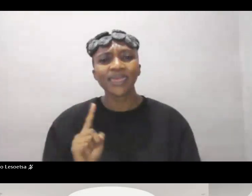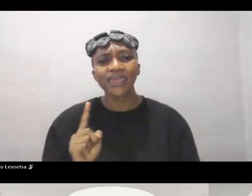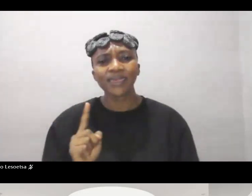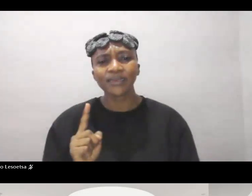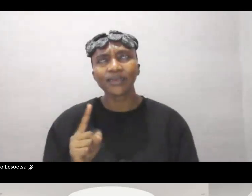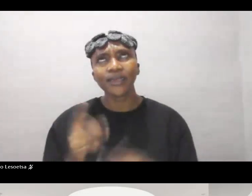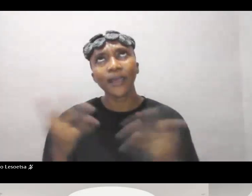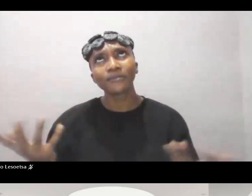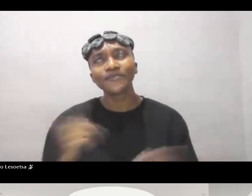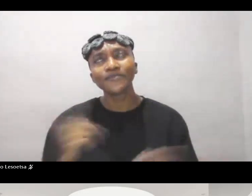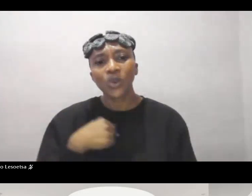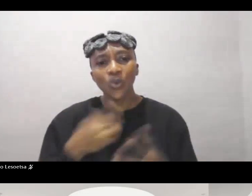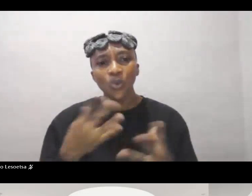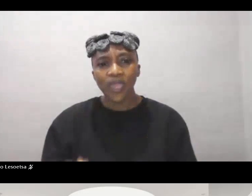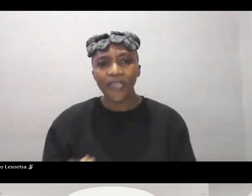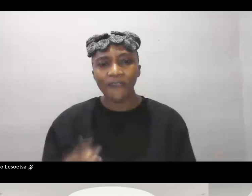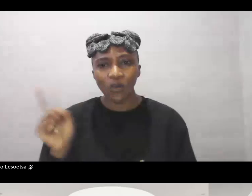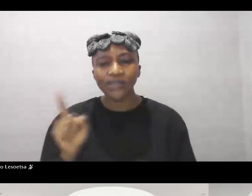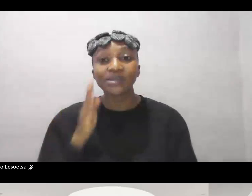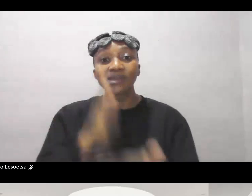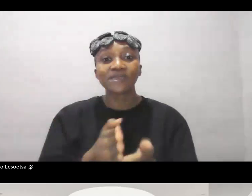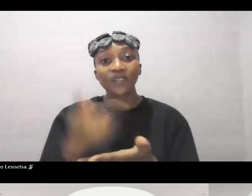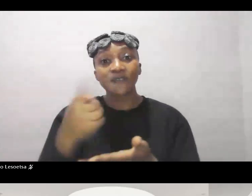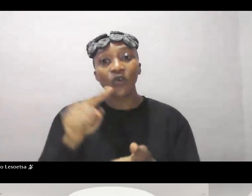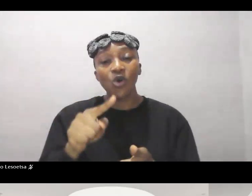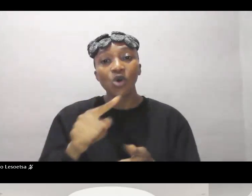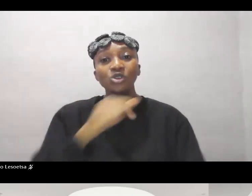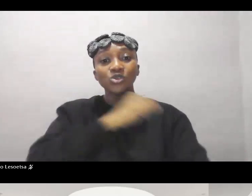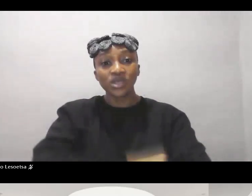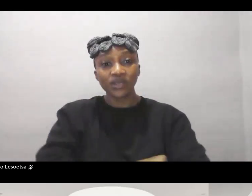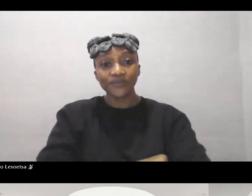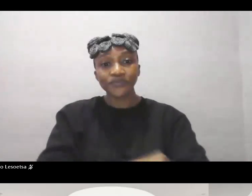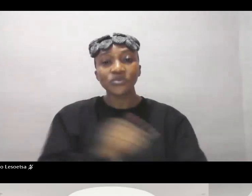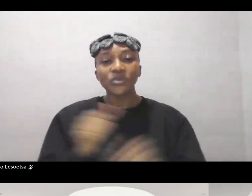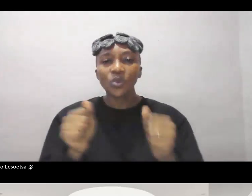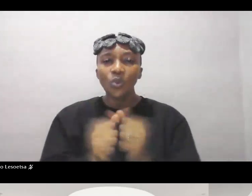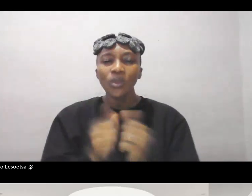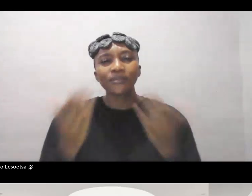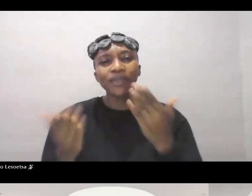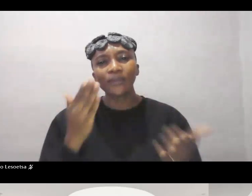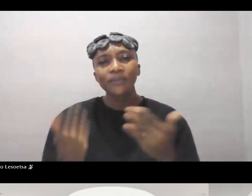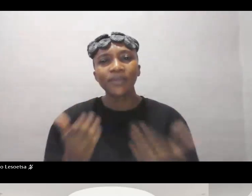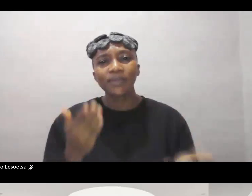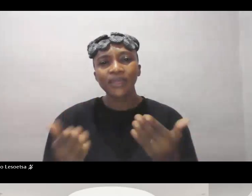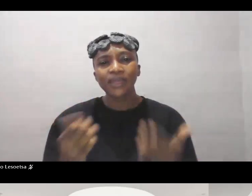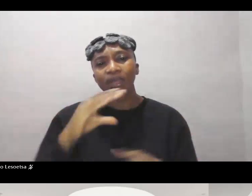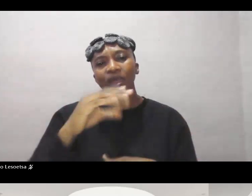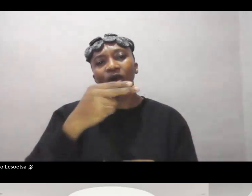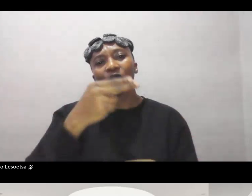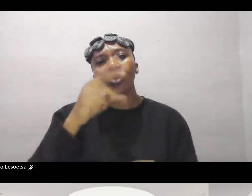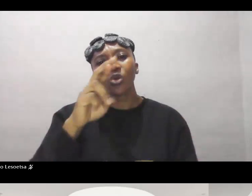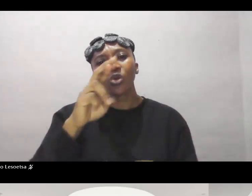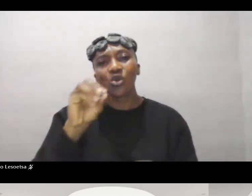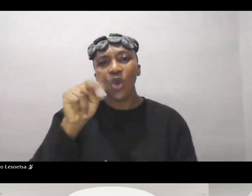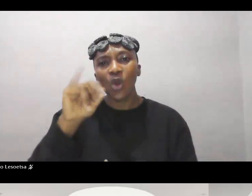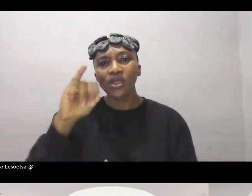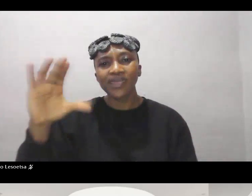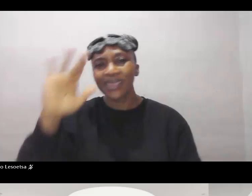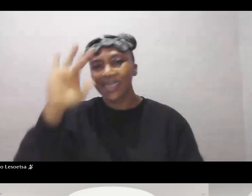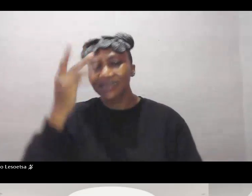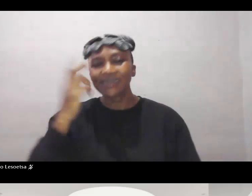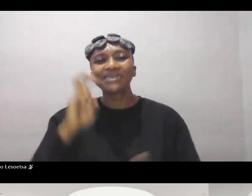we will have specifically for the students with chronic illnesses who needs like critical attention and so forth. We